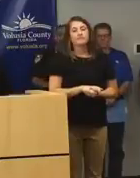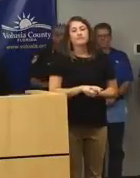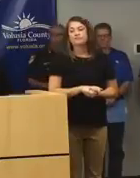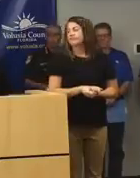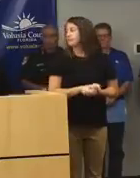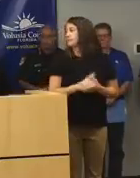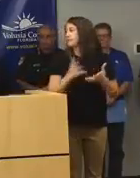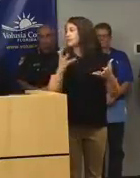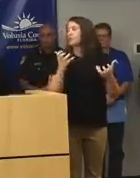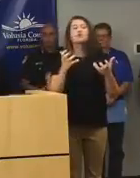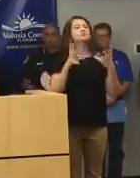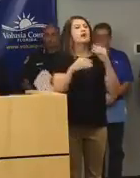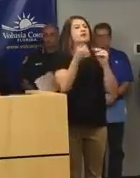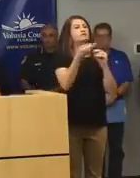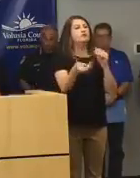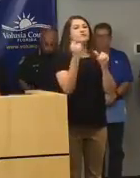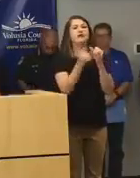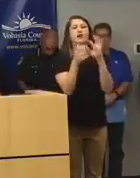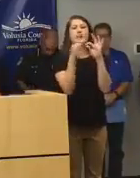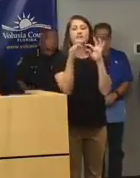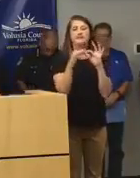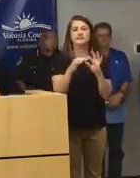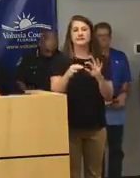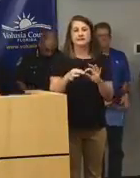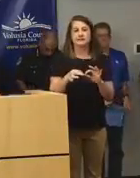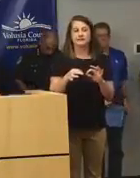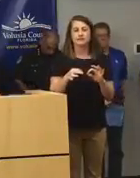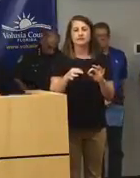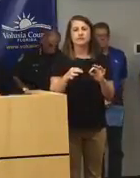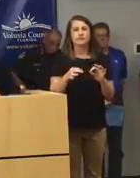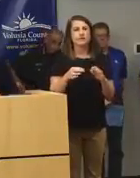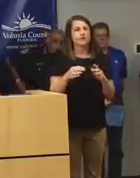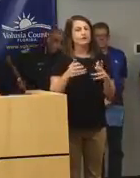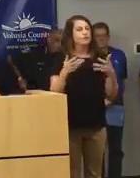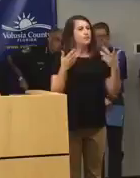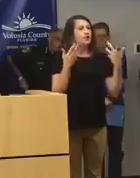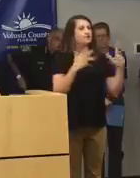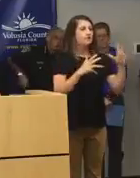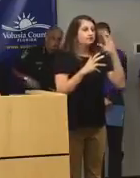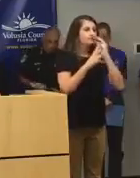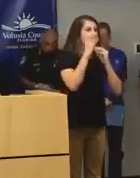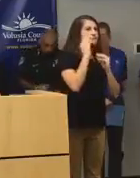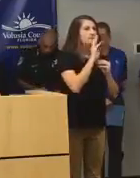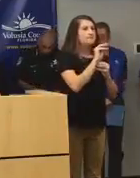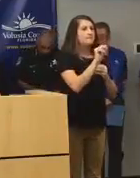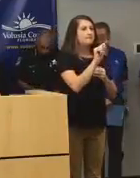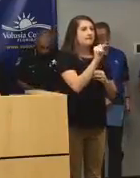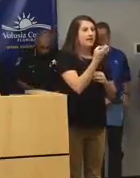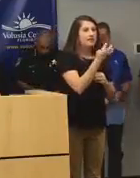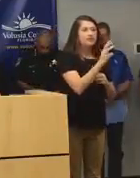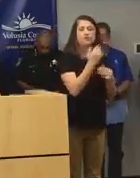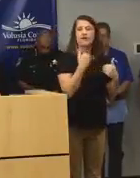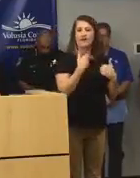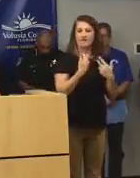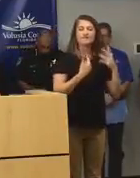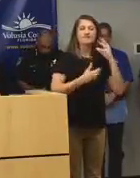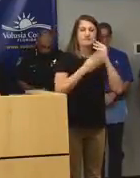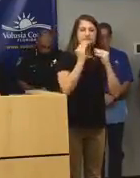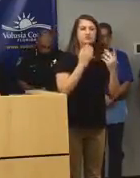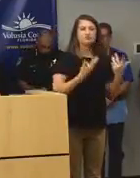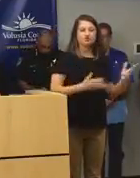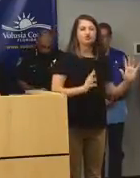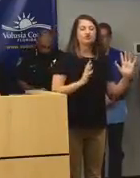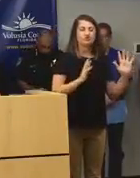I can add a couple of final comments. We all went through Matthew, so we have a lot of experience, unfortunately,